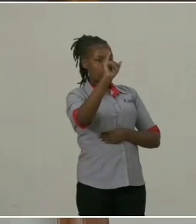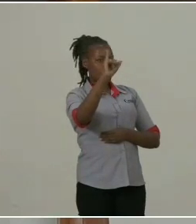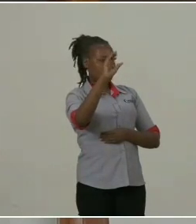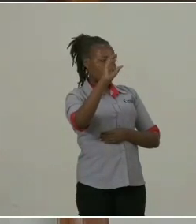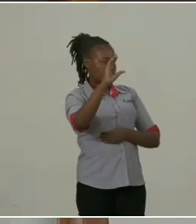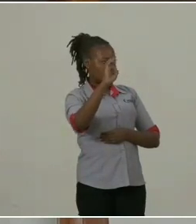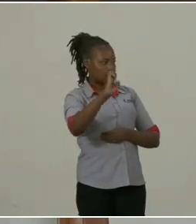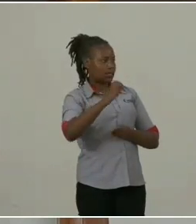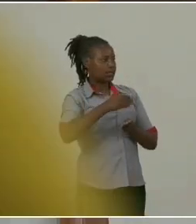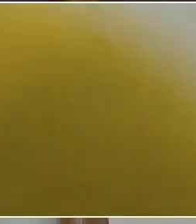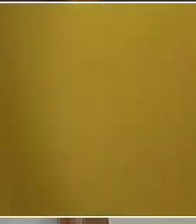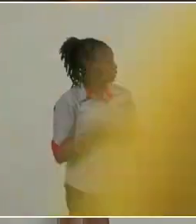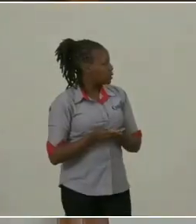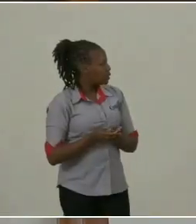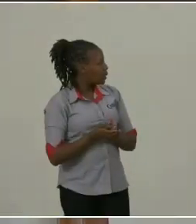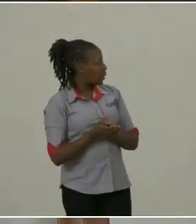and a packing list.